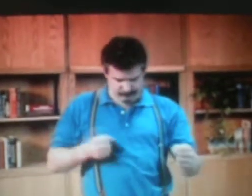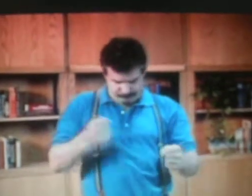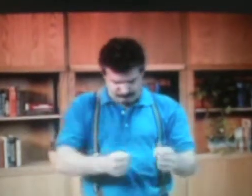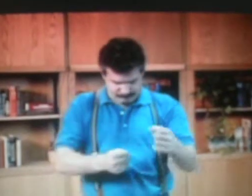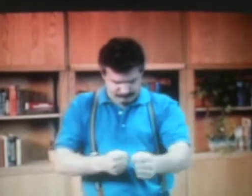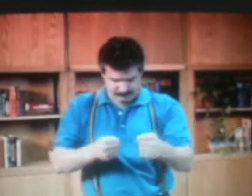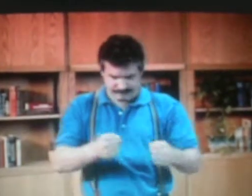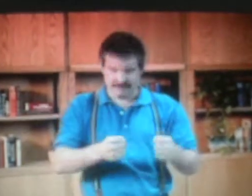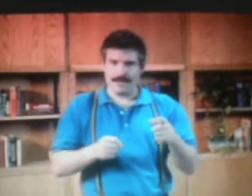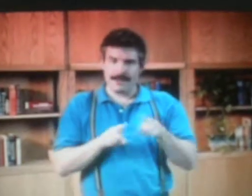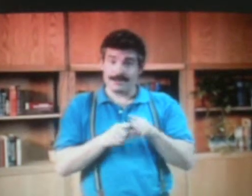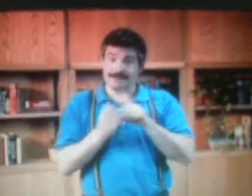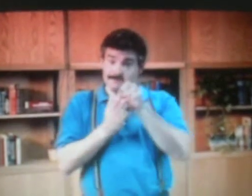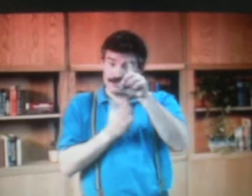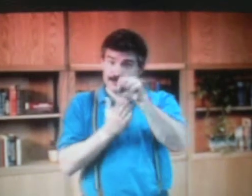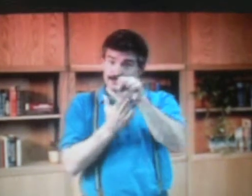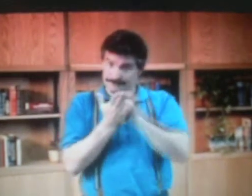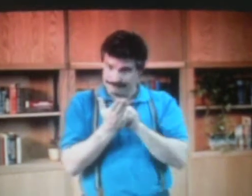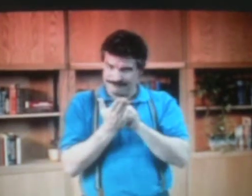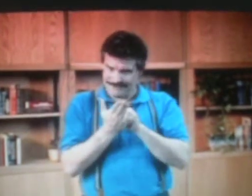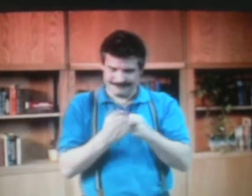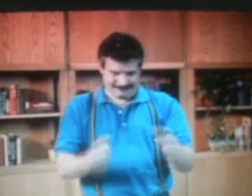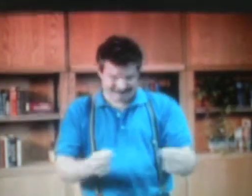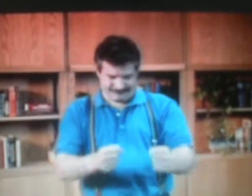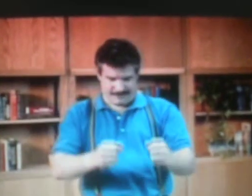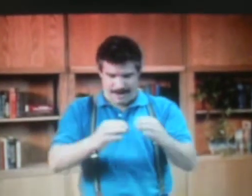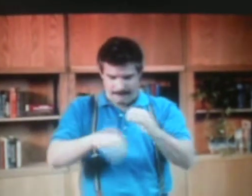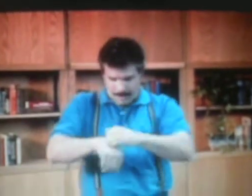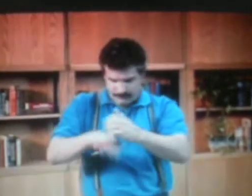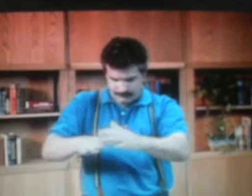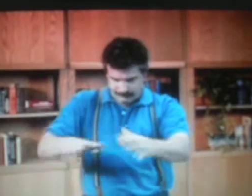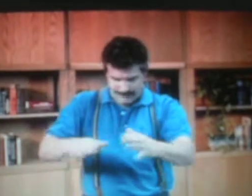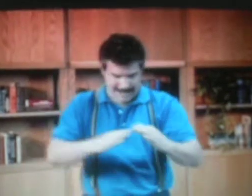would build buildings, mountains, and I would develop the setups.